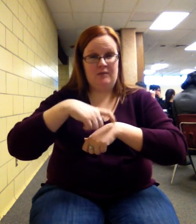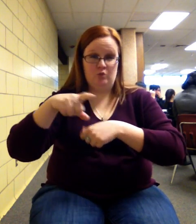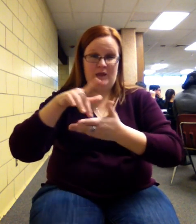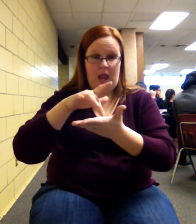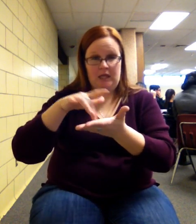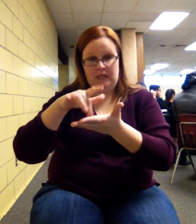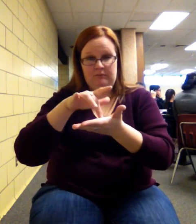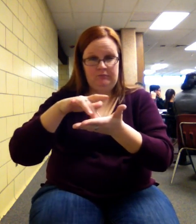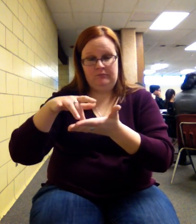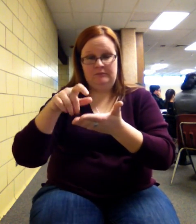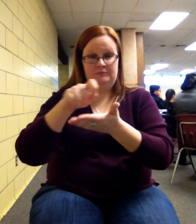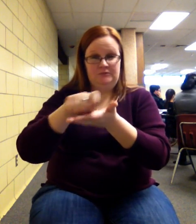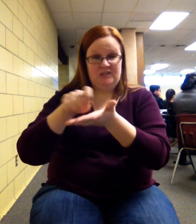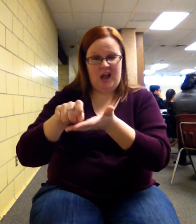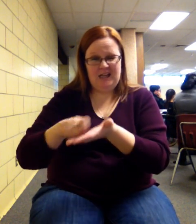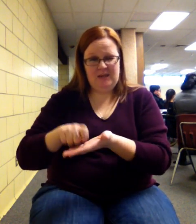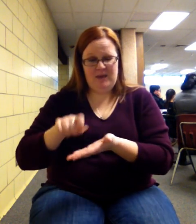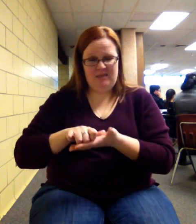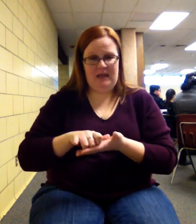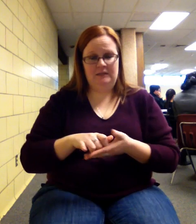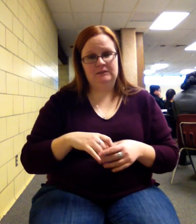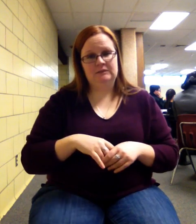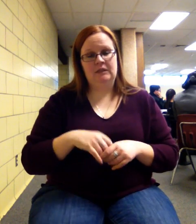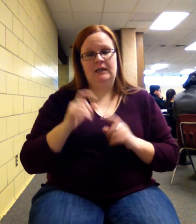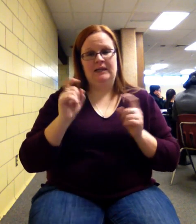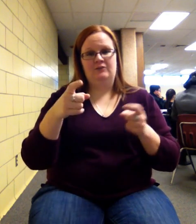calculator, and that way you can get some partial credit grading.